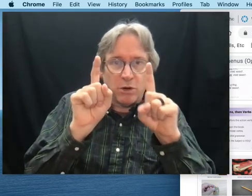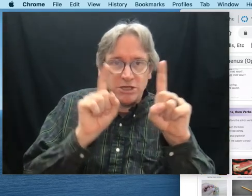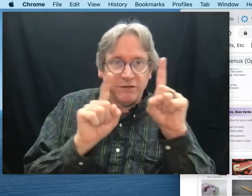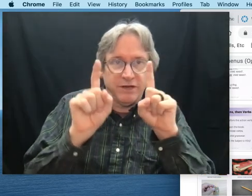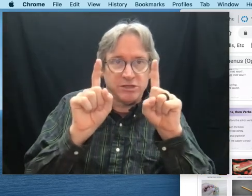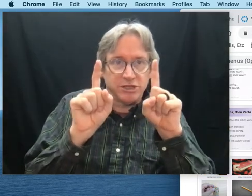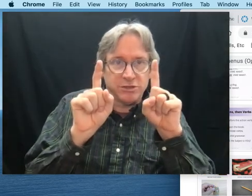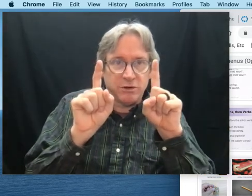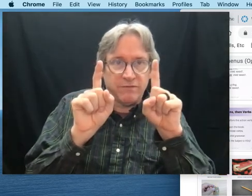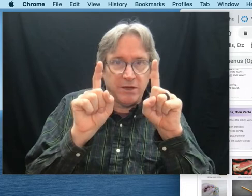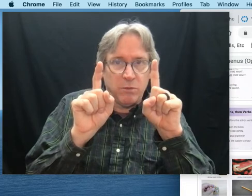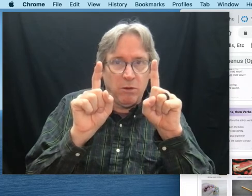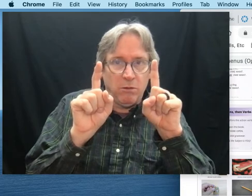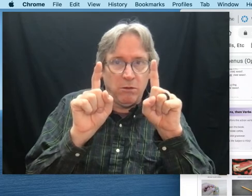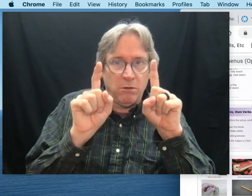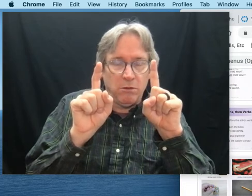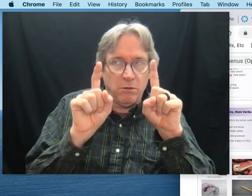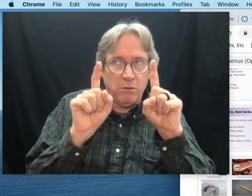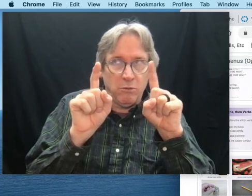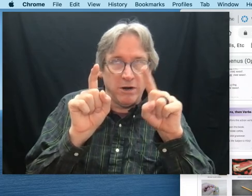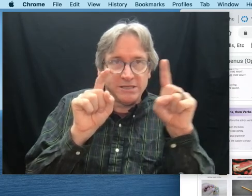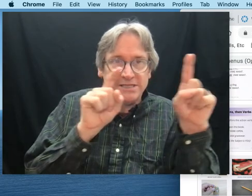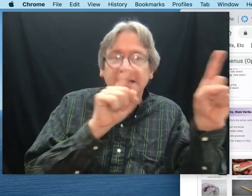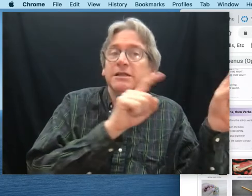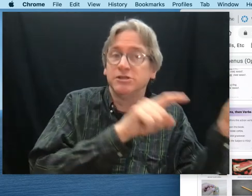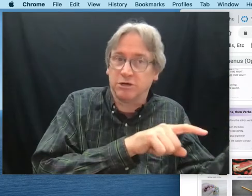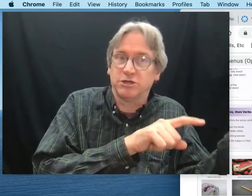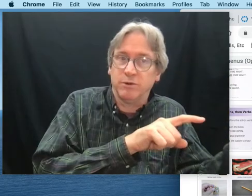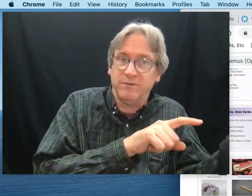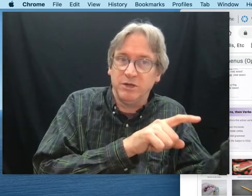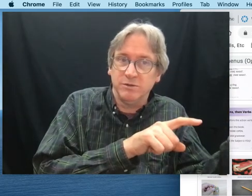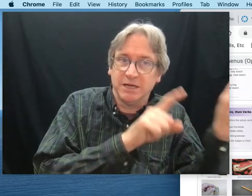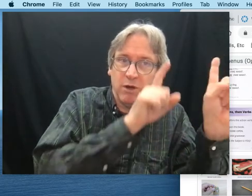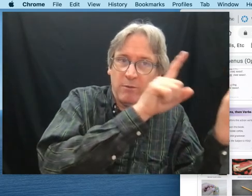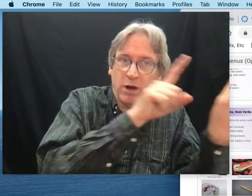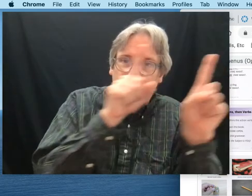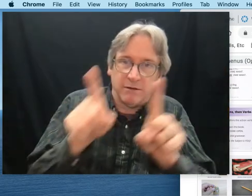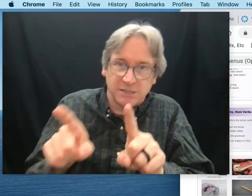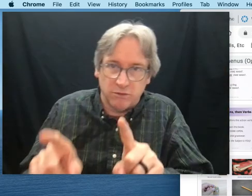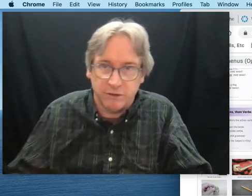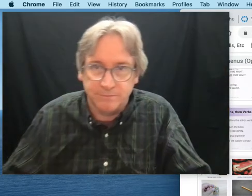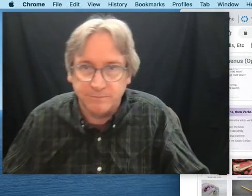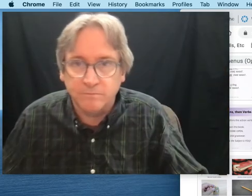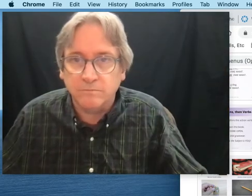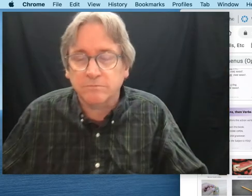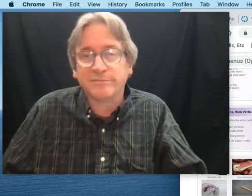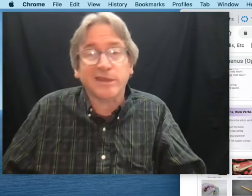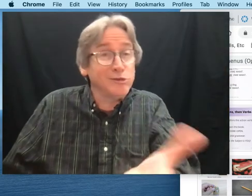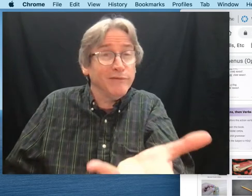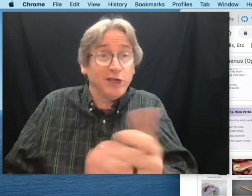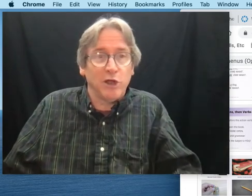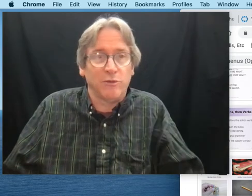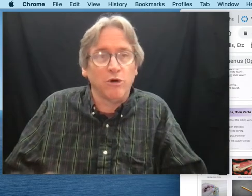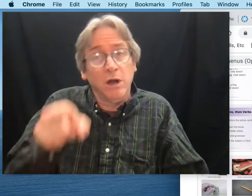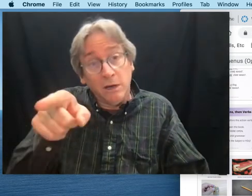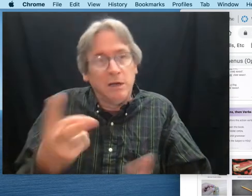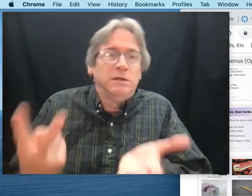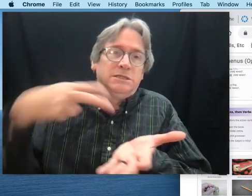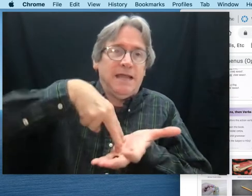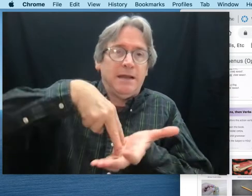As you're watching the videos, just sort of think, well, what is the sentence structure we've been using and what carries over? So I'm giving another